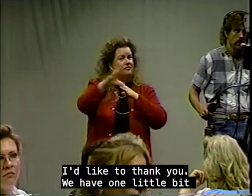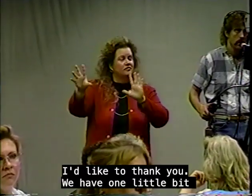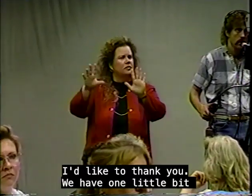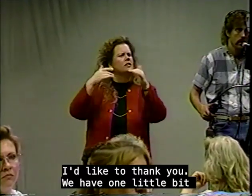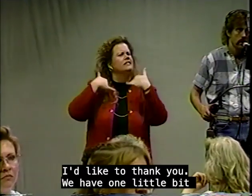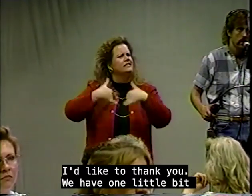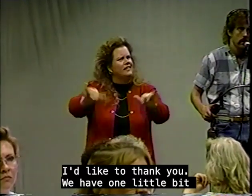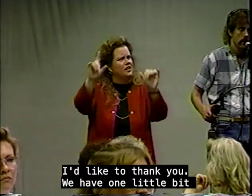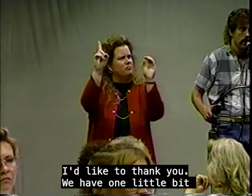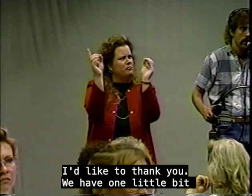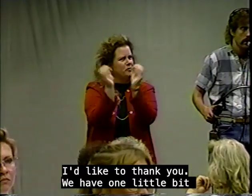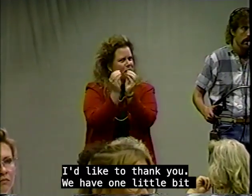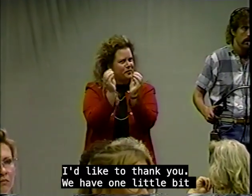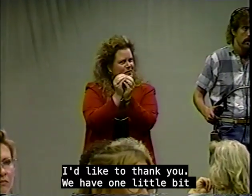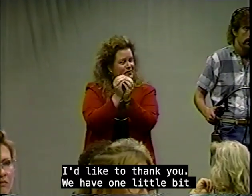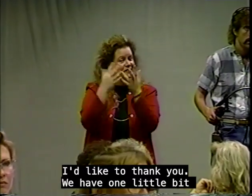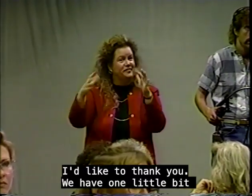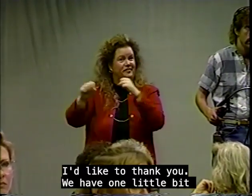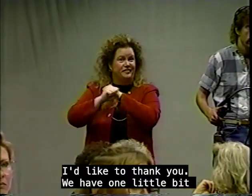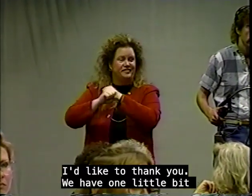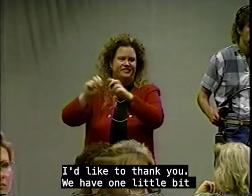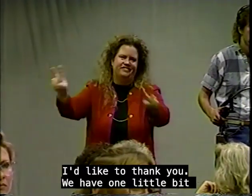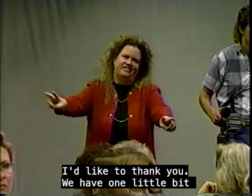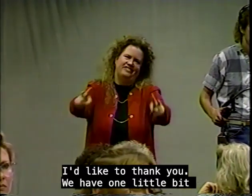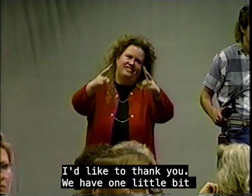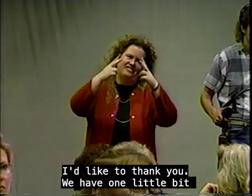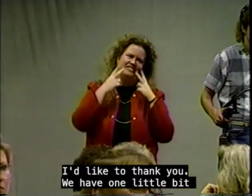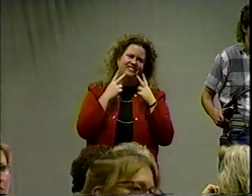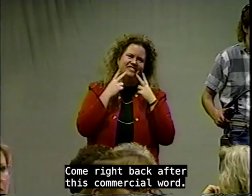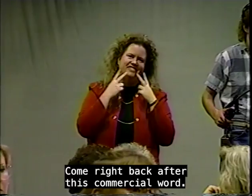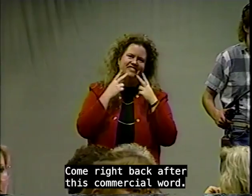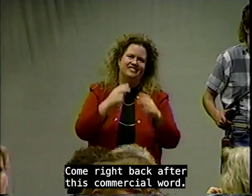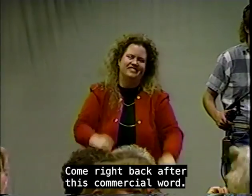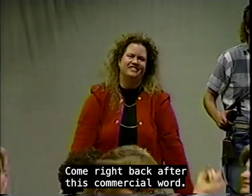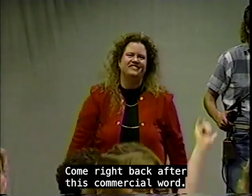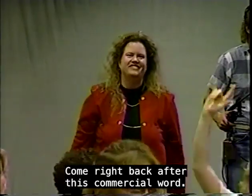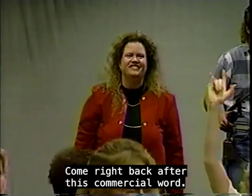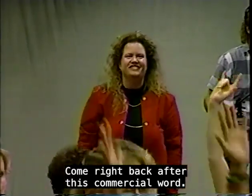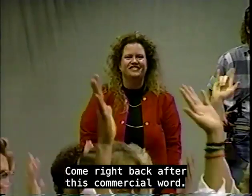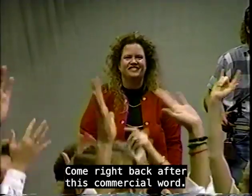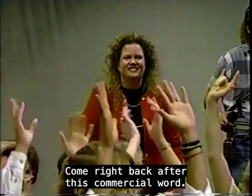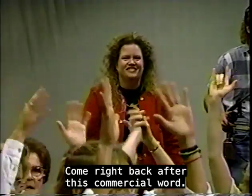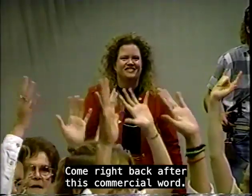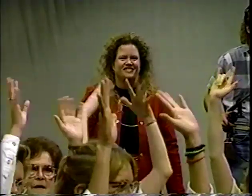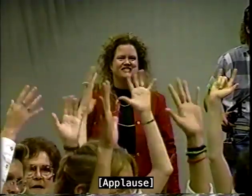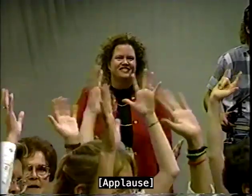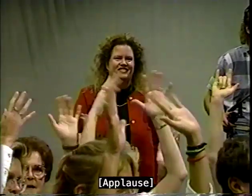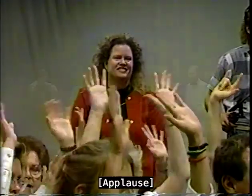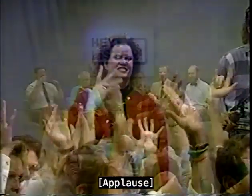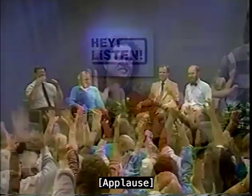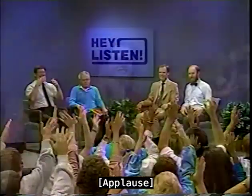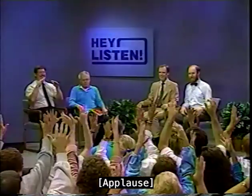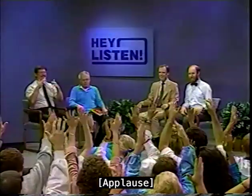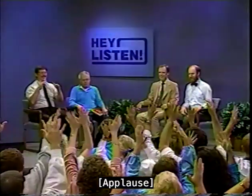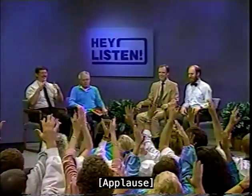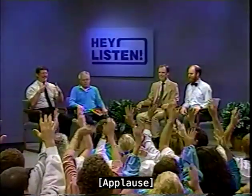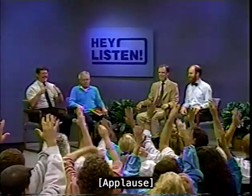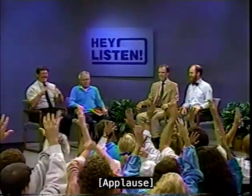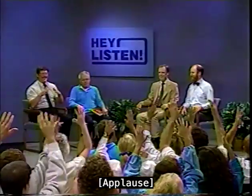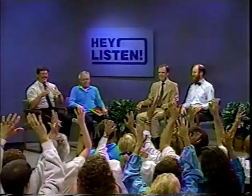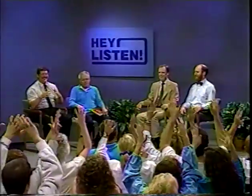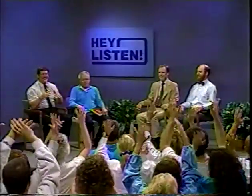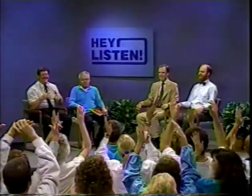I'd like to thank you. We have one little bit left. Come right back after this commercial word.